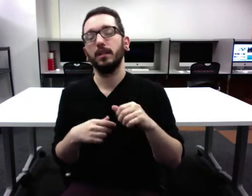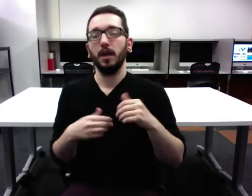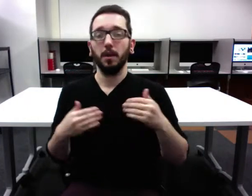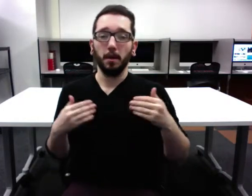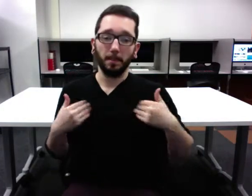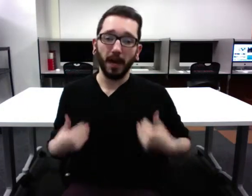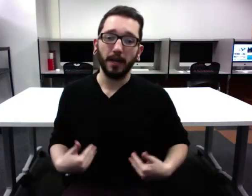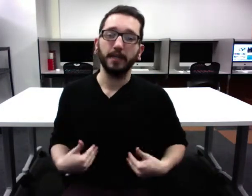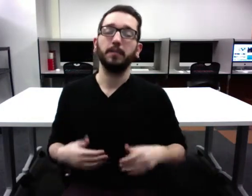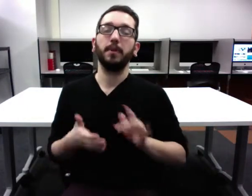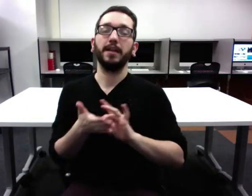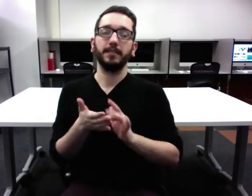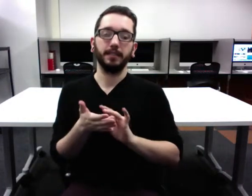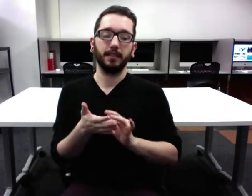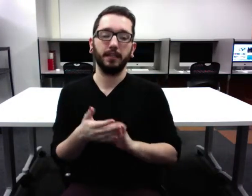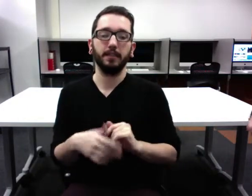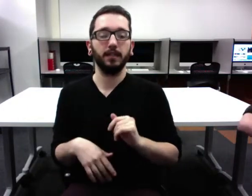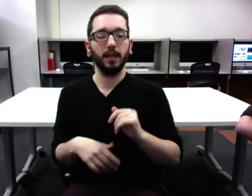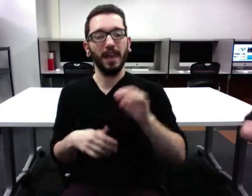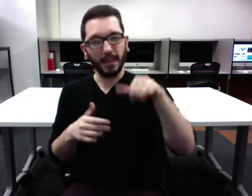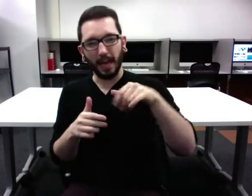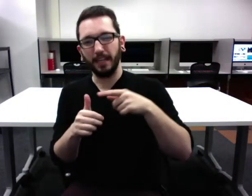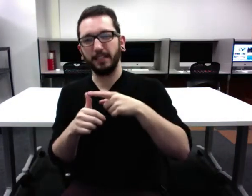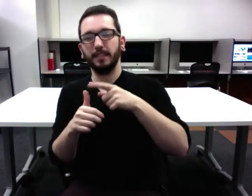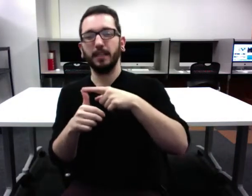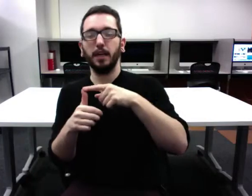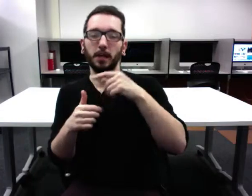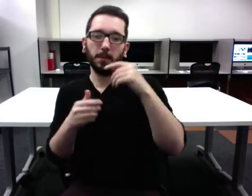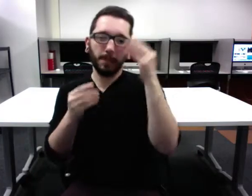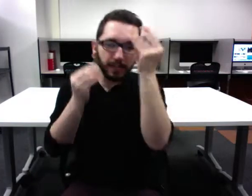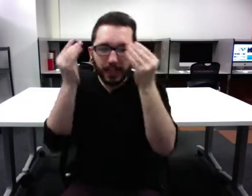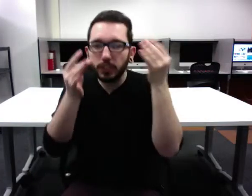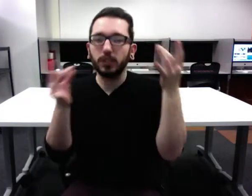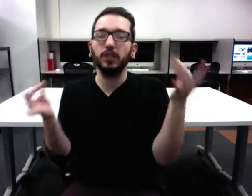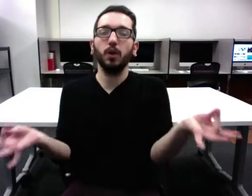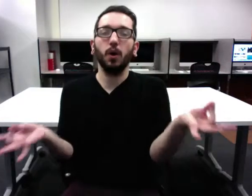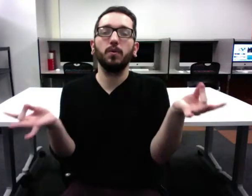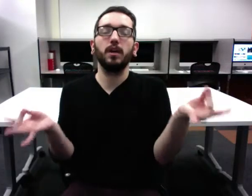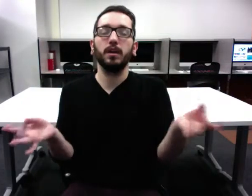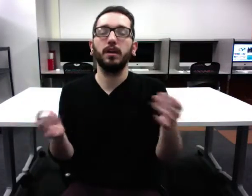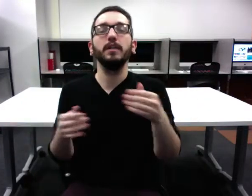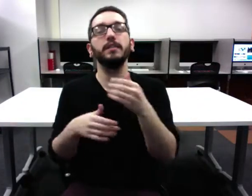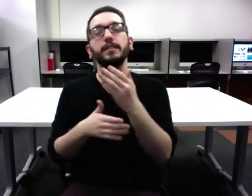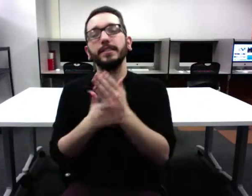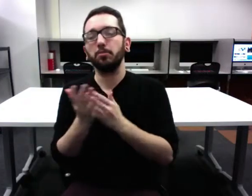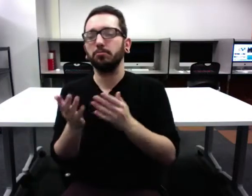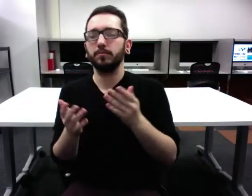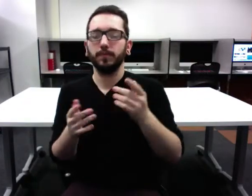this meeting. That's really where we're talking about meditation, yoga, some of the cognitive strategies of